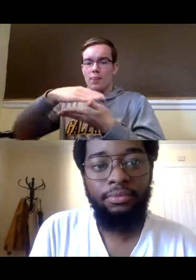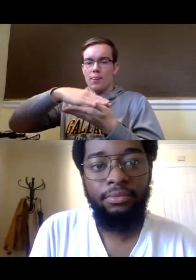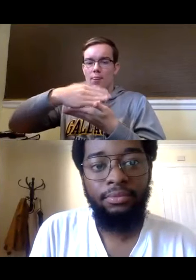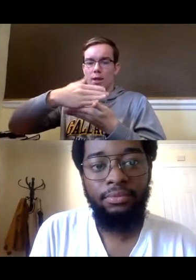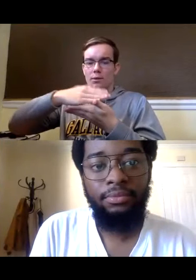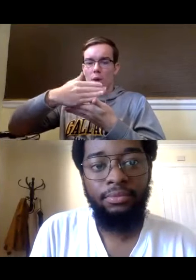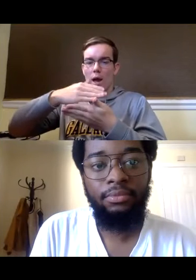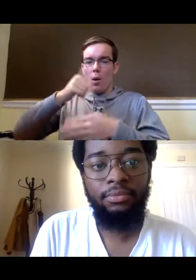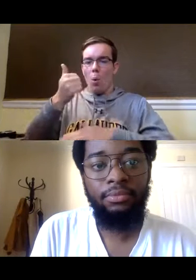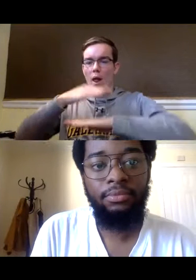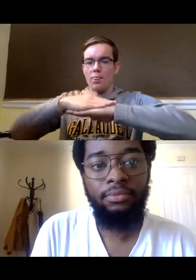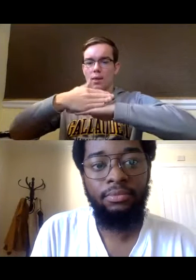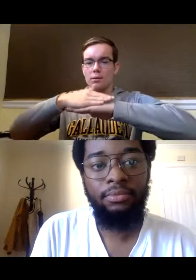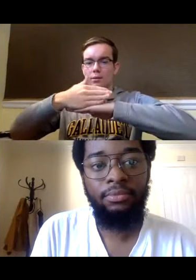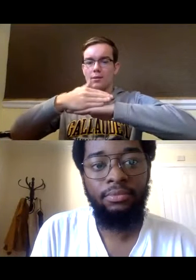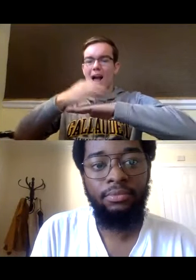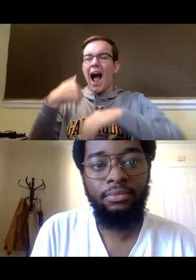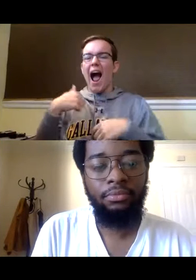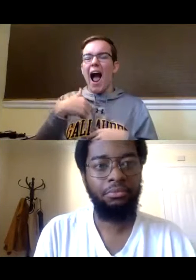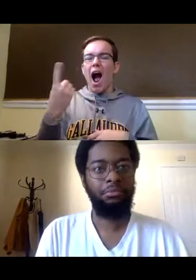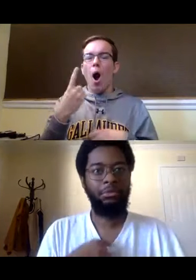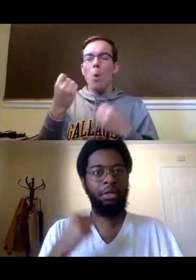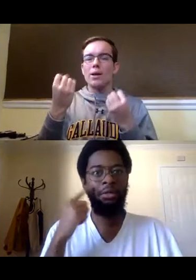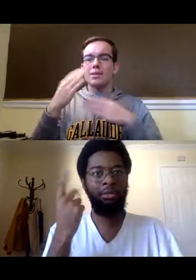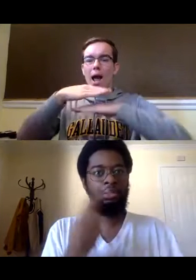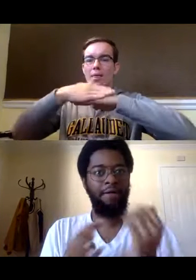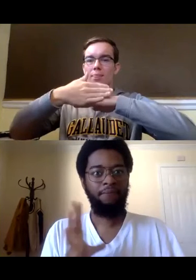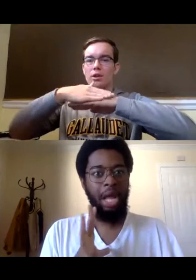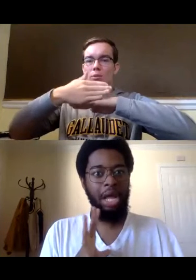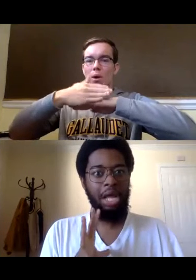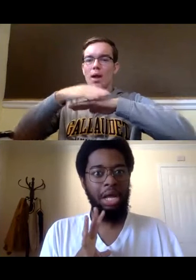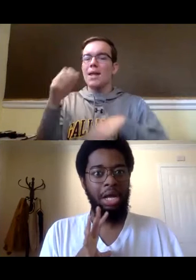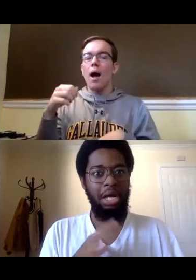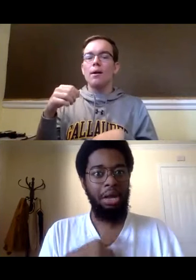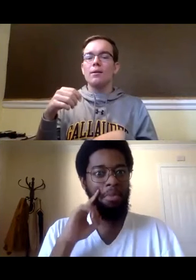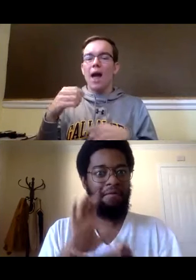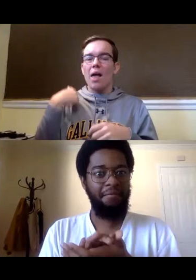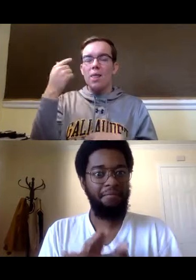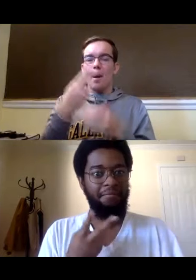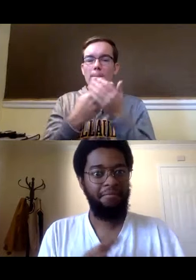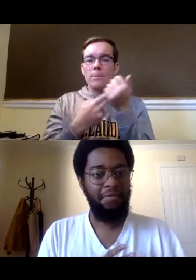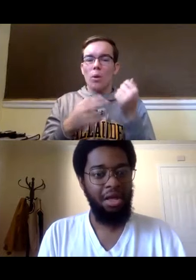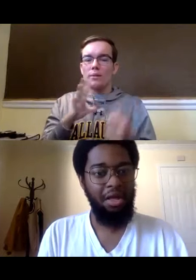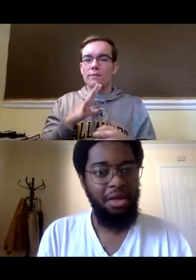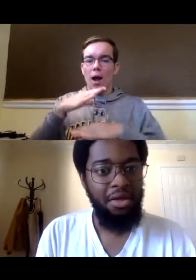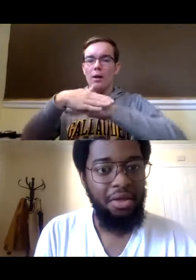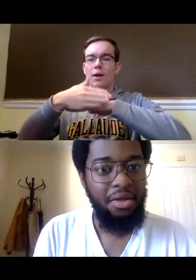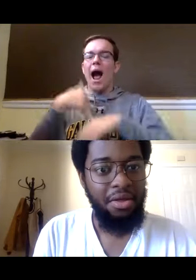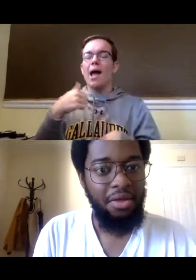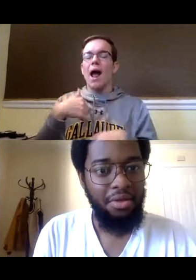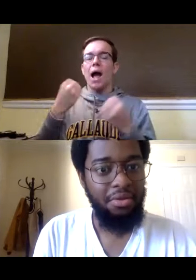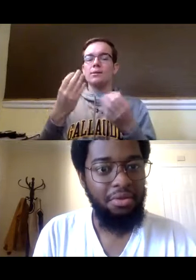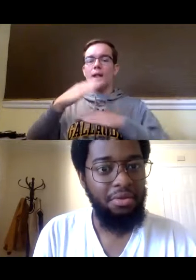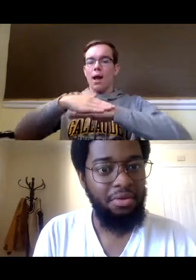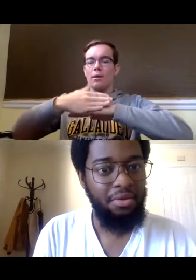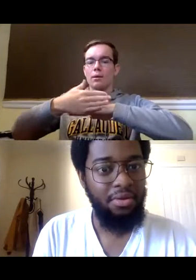I actually wanted to ask about the sign for laptop. I'm not entirely sure what the palm orientation is. They're interchangeable. You can